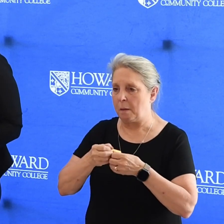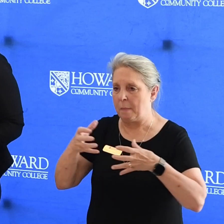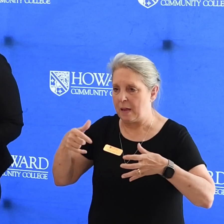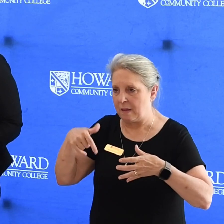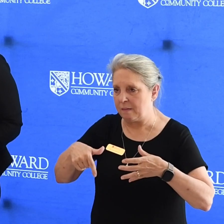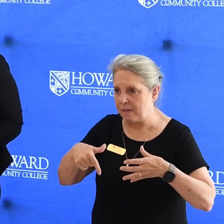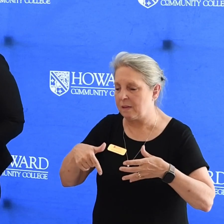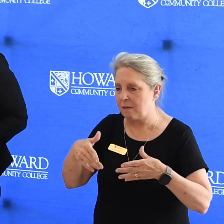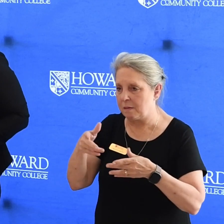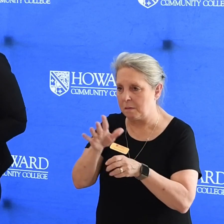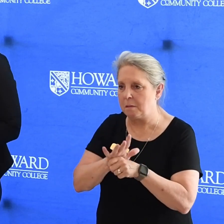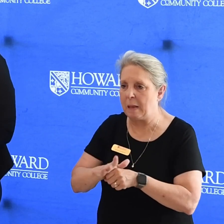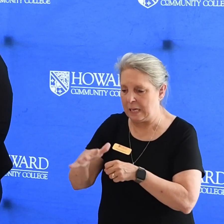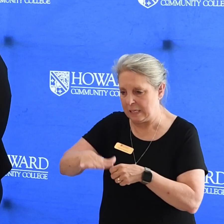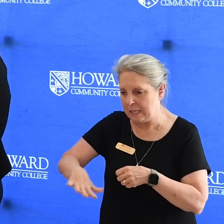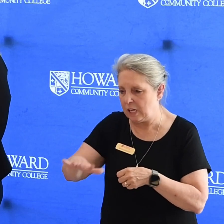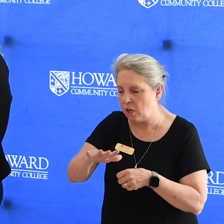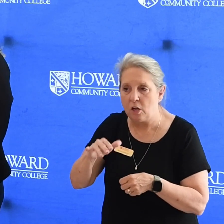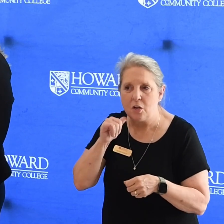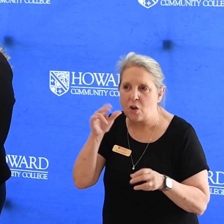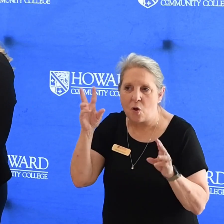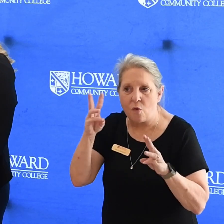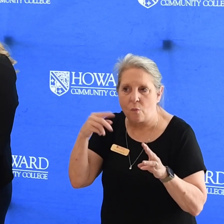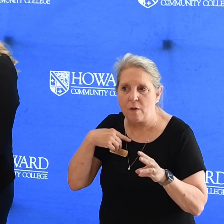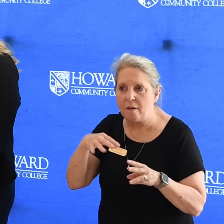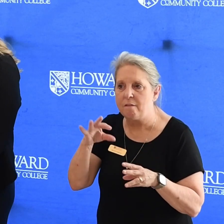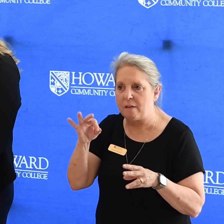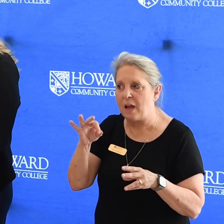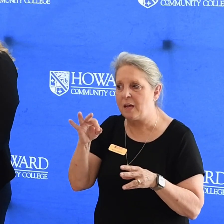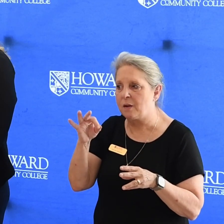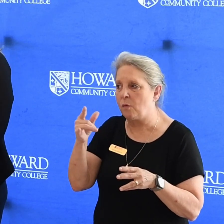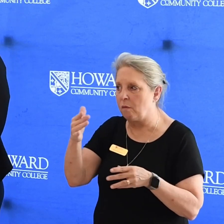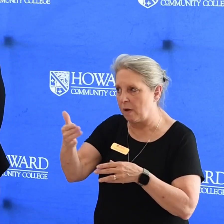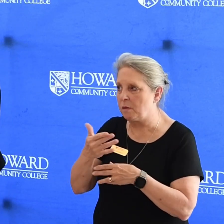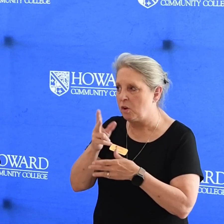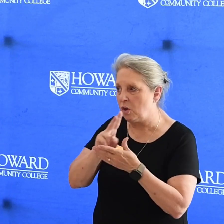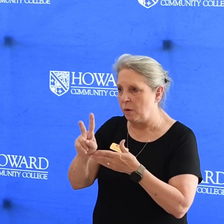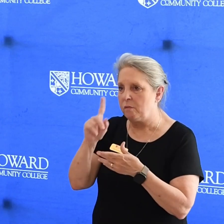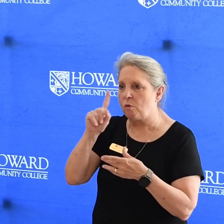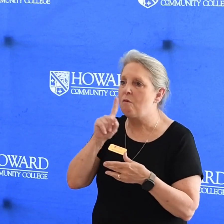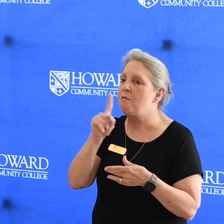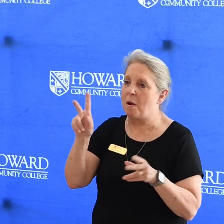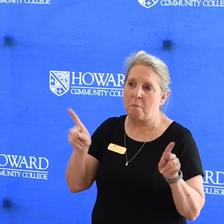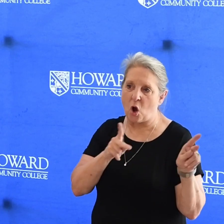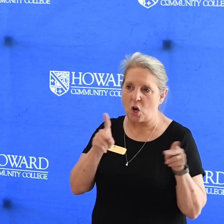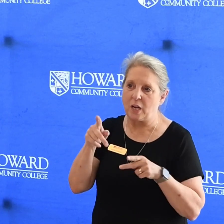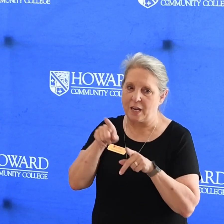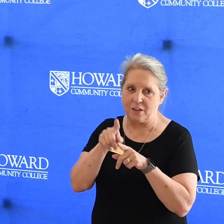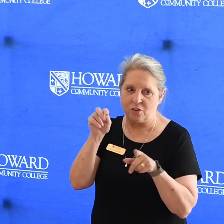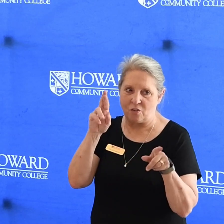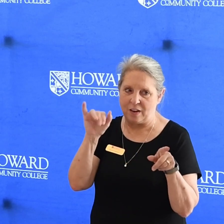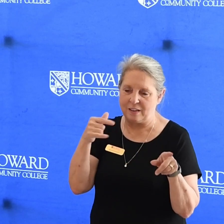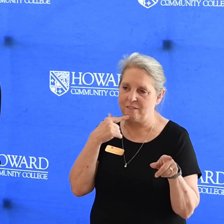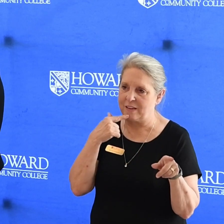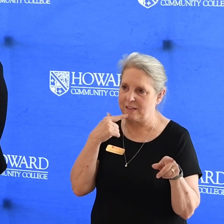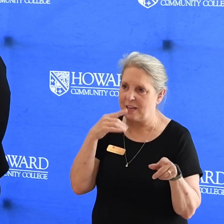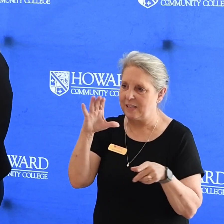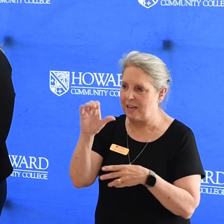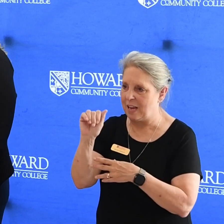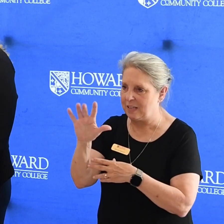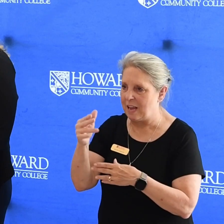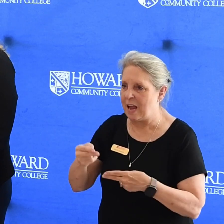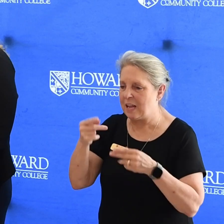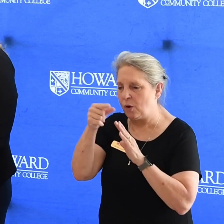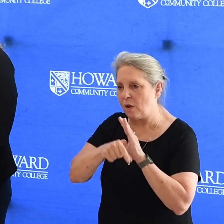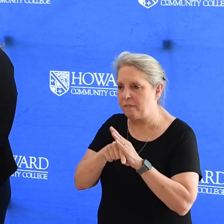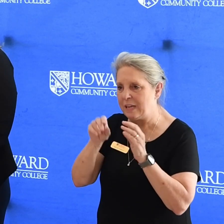this location. Don't worry, we promise we'll invite you back in a couple weeks for a real party, as Tracy said. CAC's highly